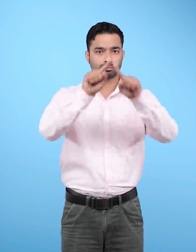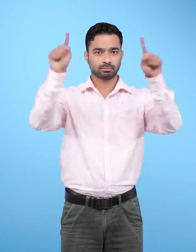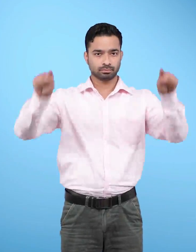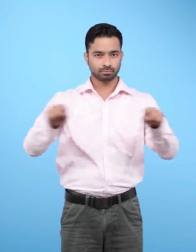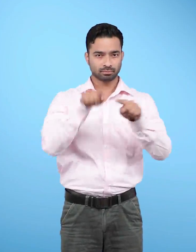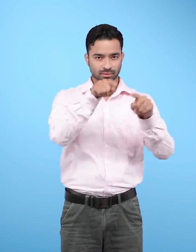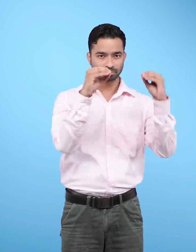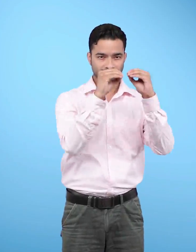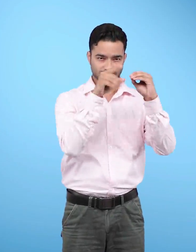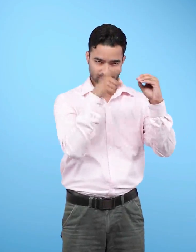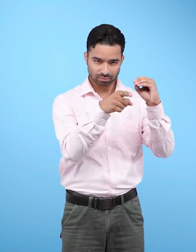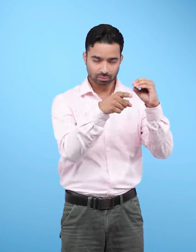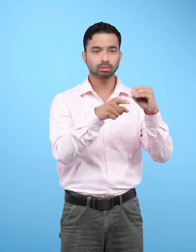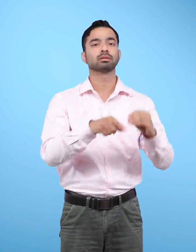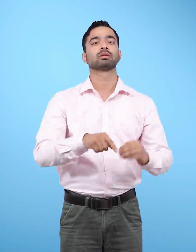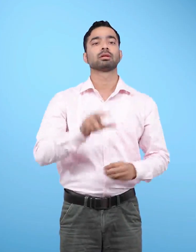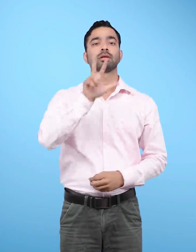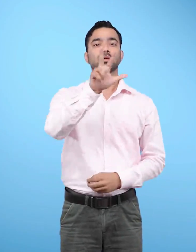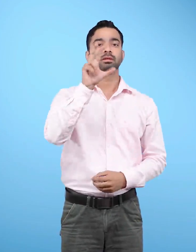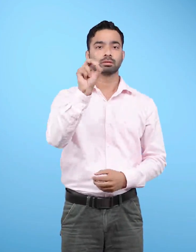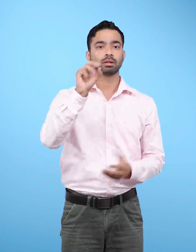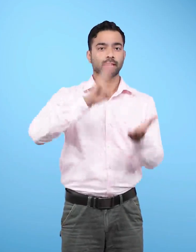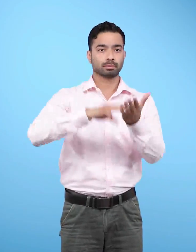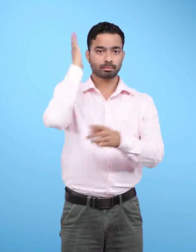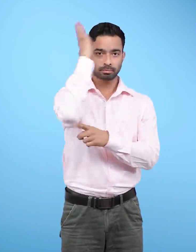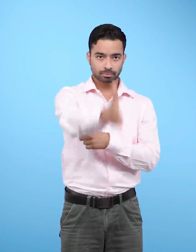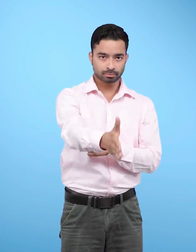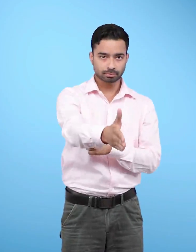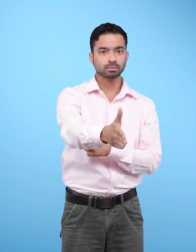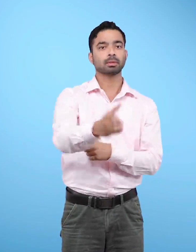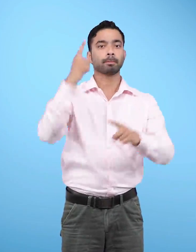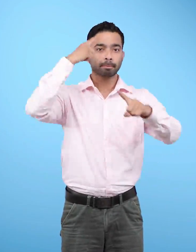Rectangle B, 80 meters by 10 meters.